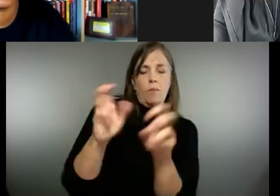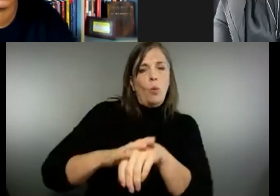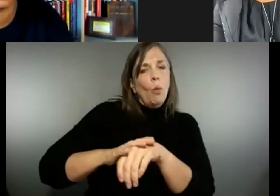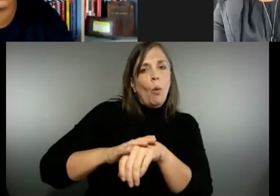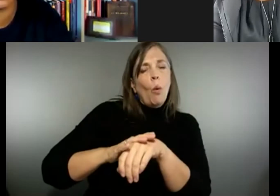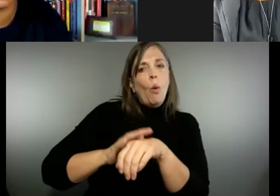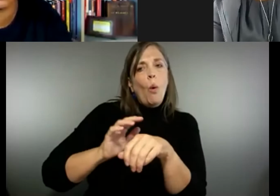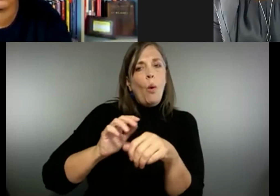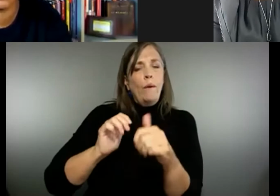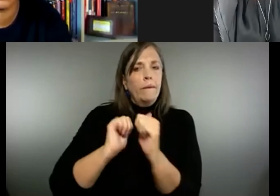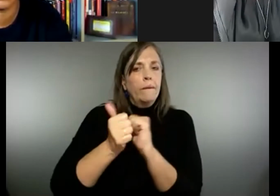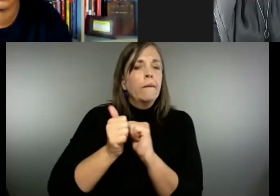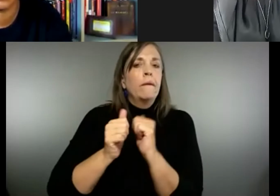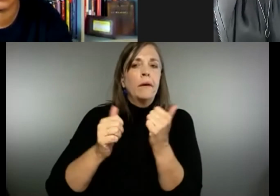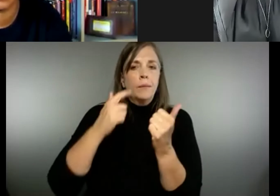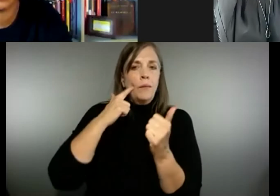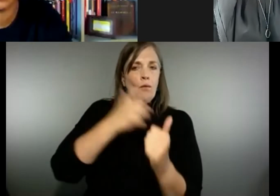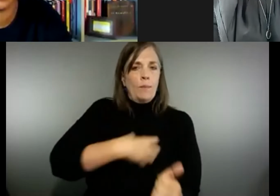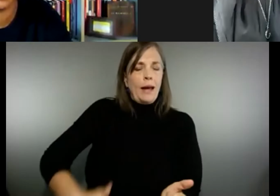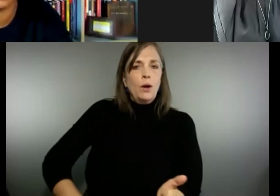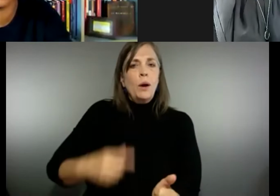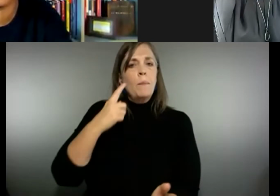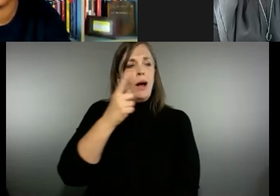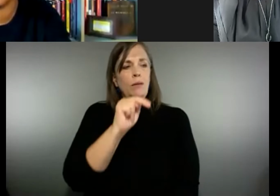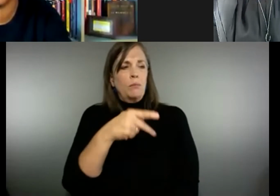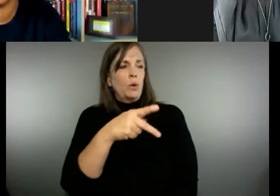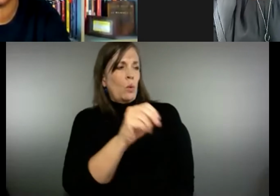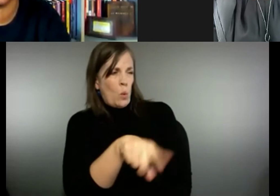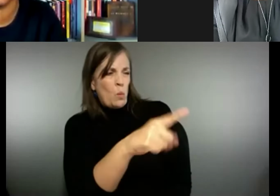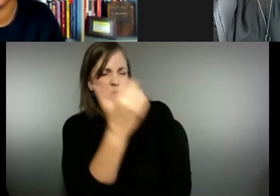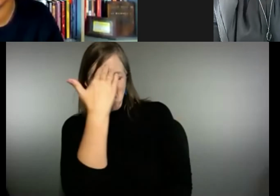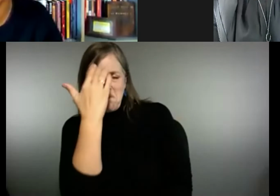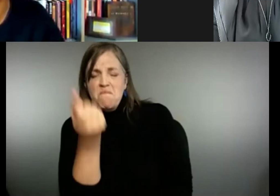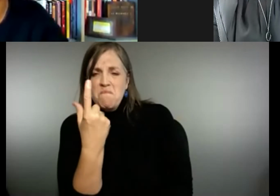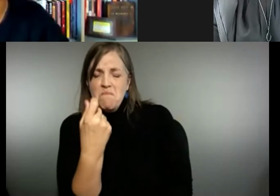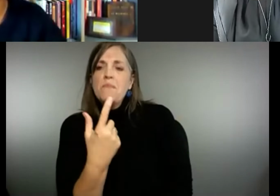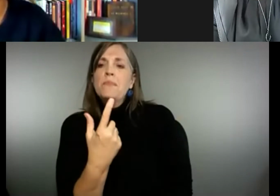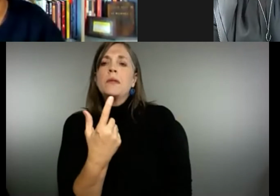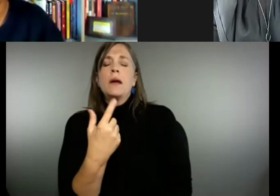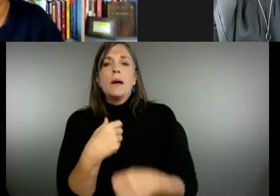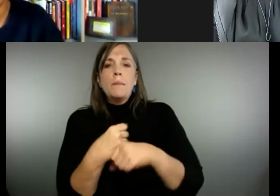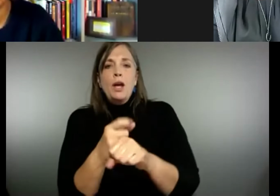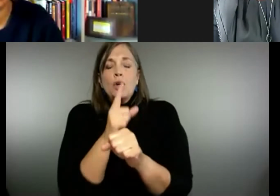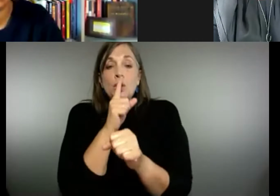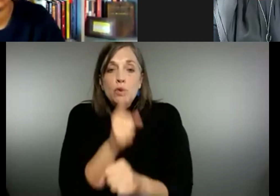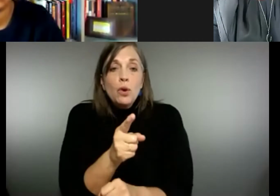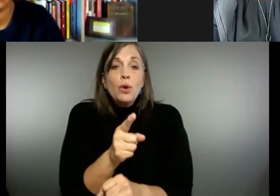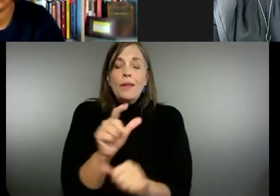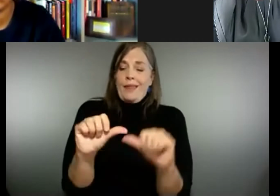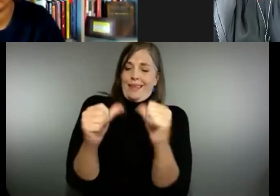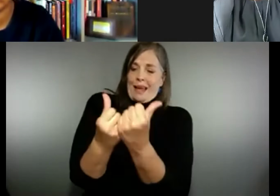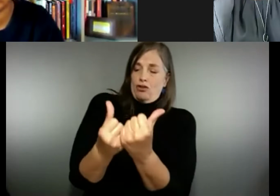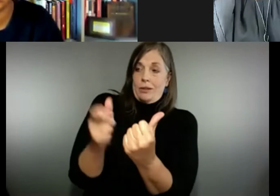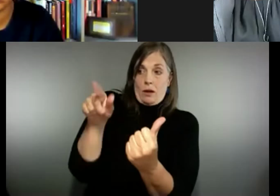my former non-profit colleagues will appreciate um is the idea of really actually making sure that organized that agency city